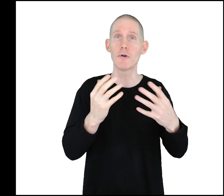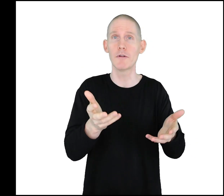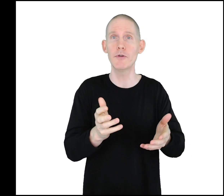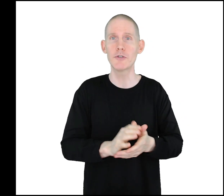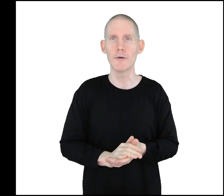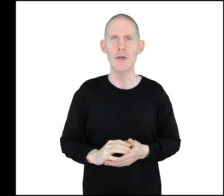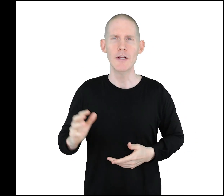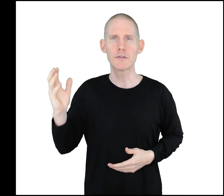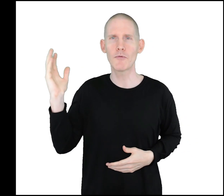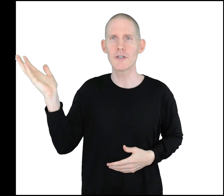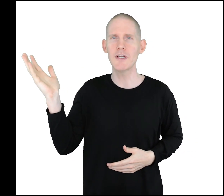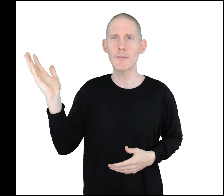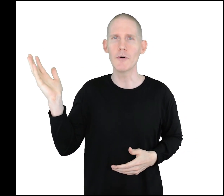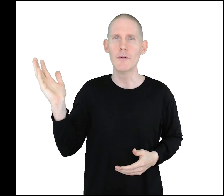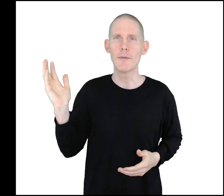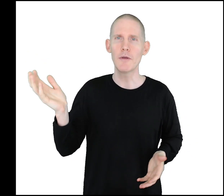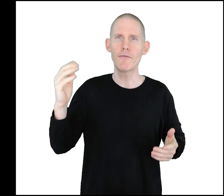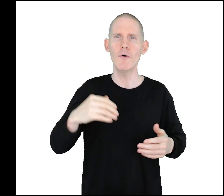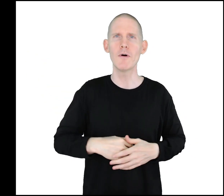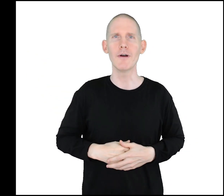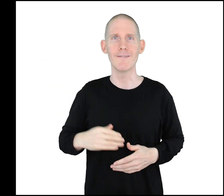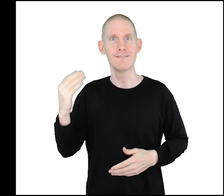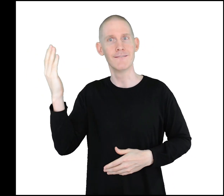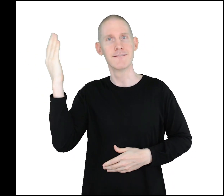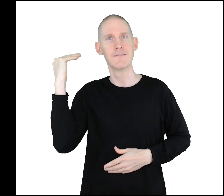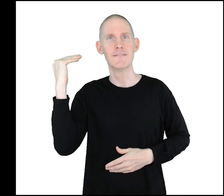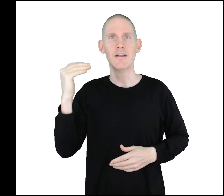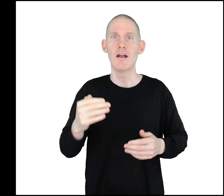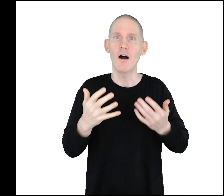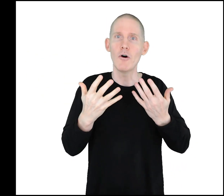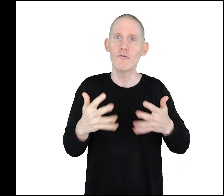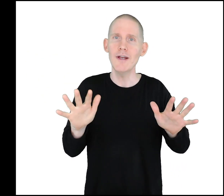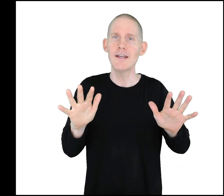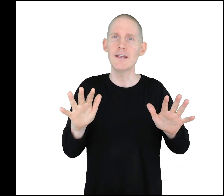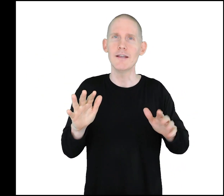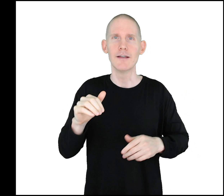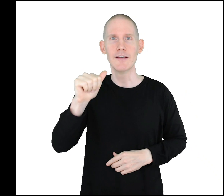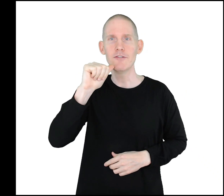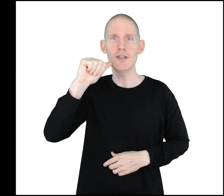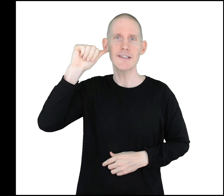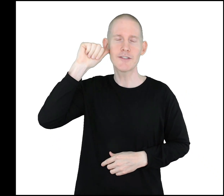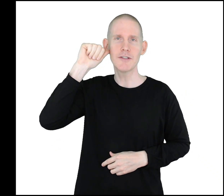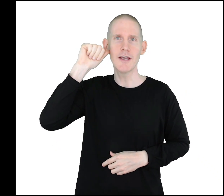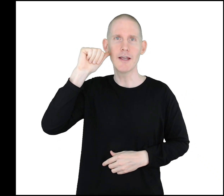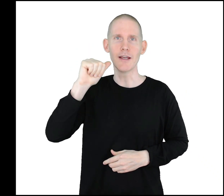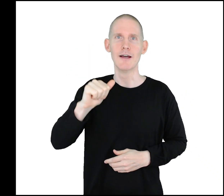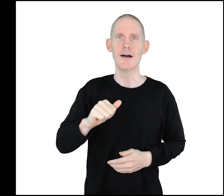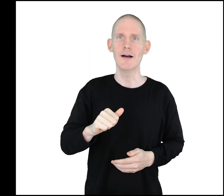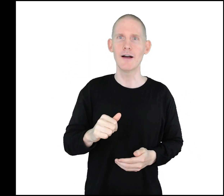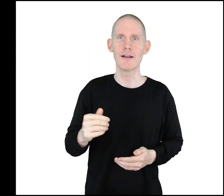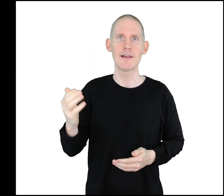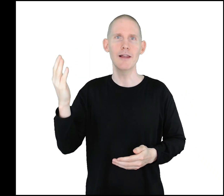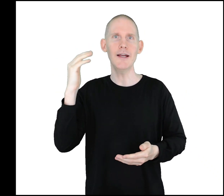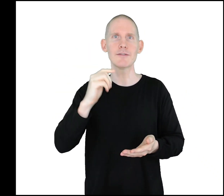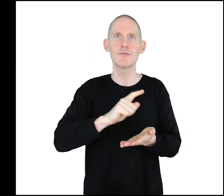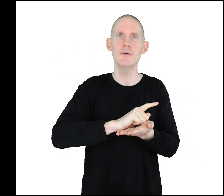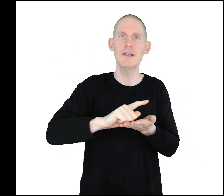going to the future. So for example, before, already, yesterday, last